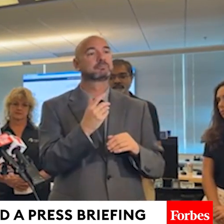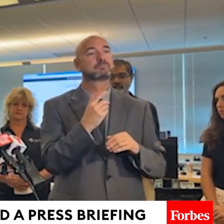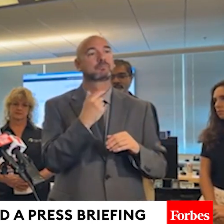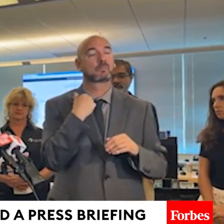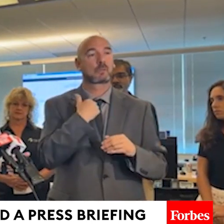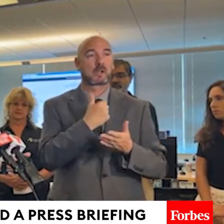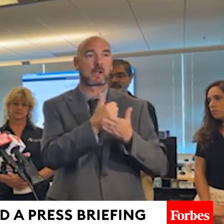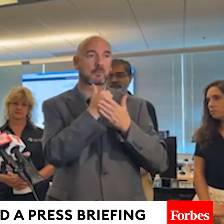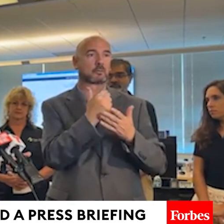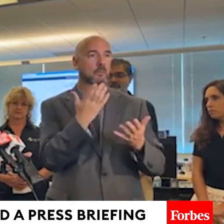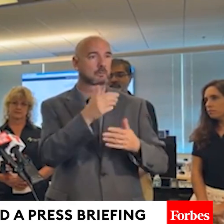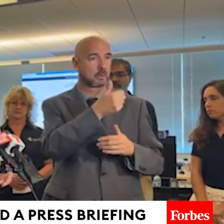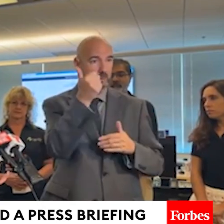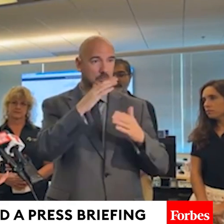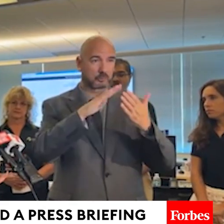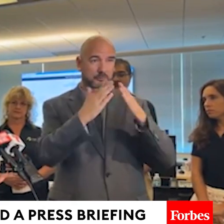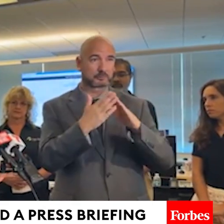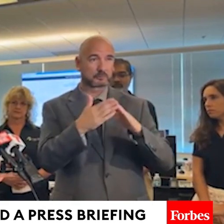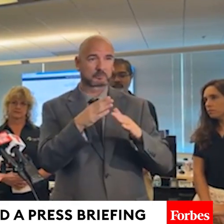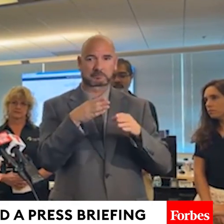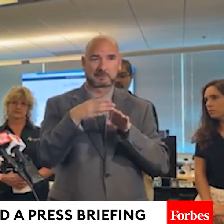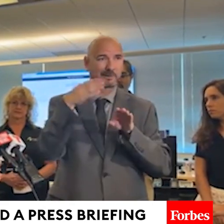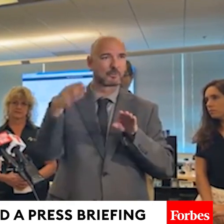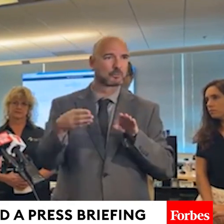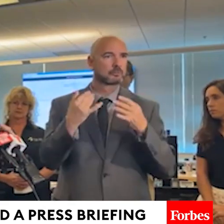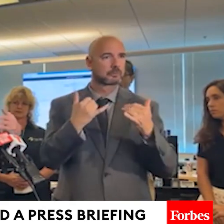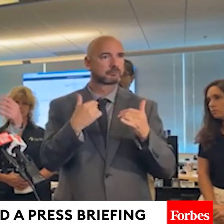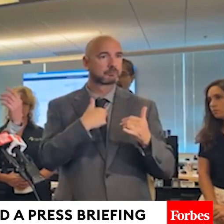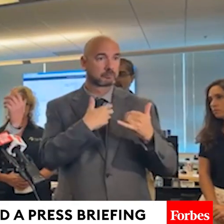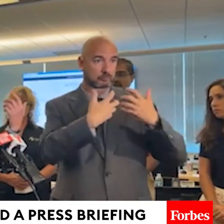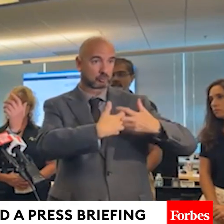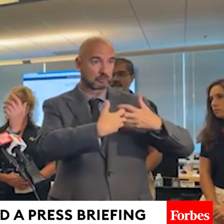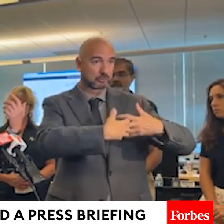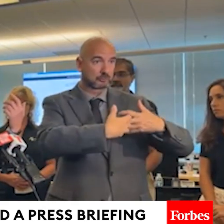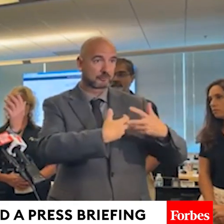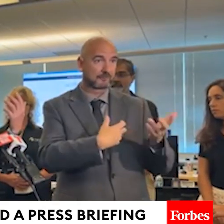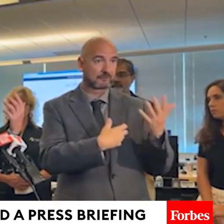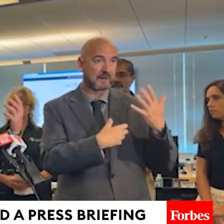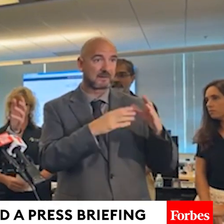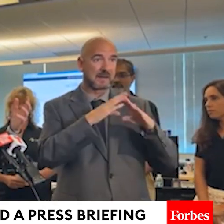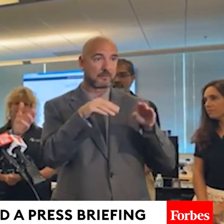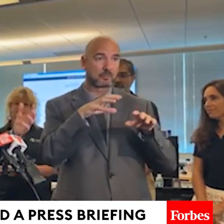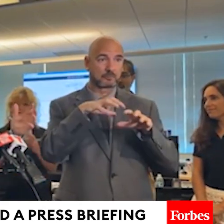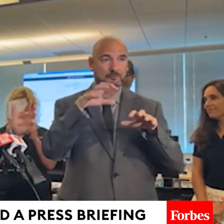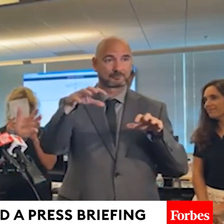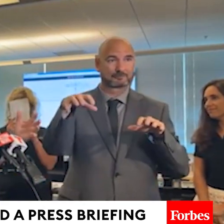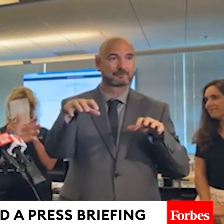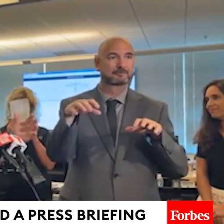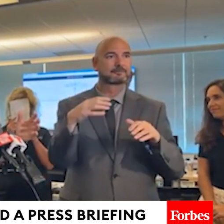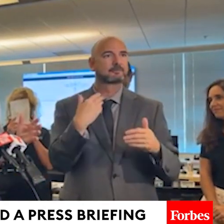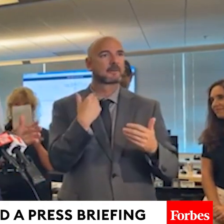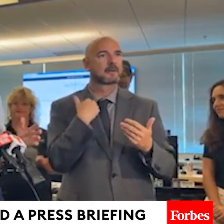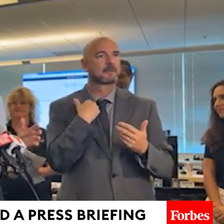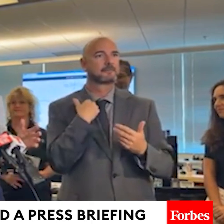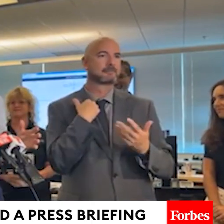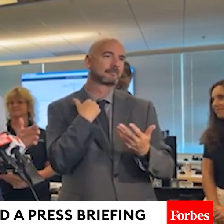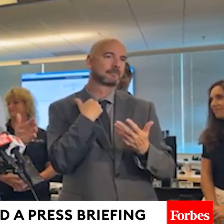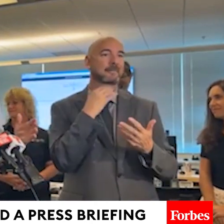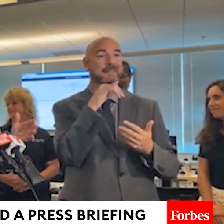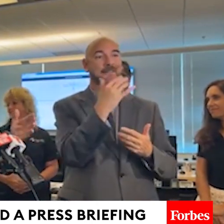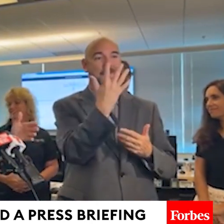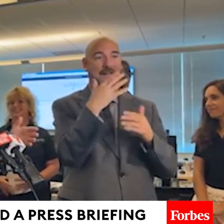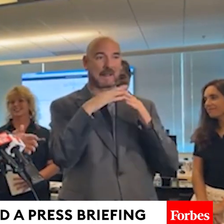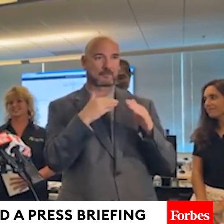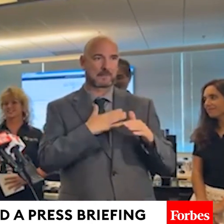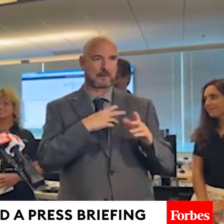have 5 of my neighbors' refrigerators plugged into it. I probably shouldn't say that in front of Tico. They'll say it's an overload